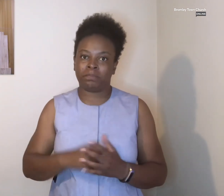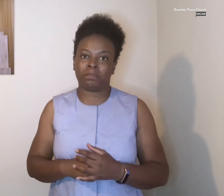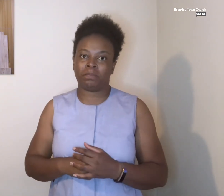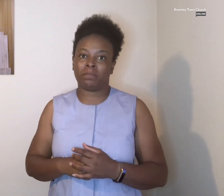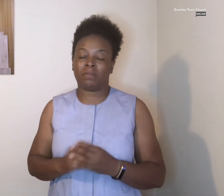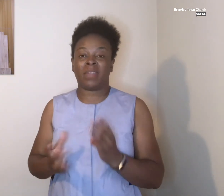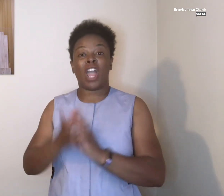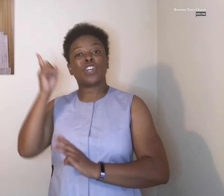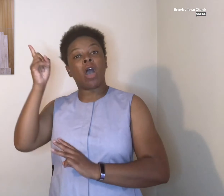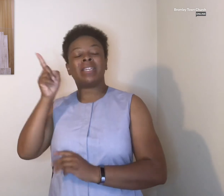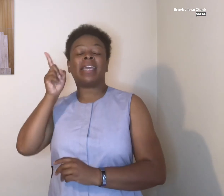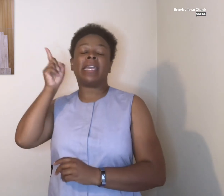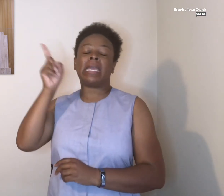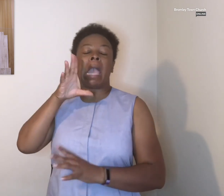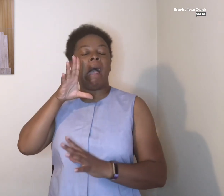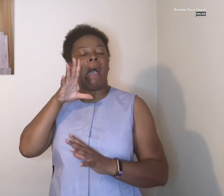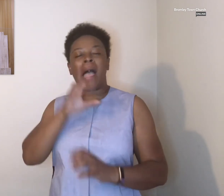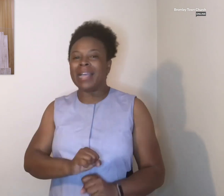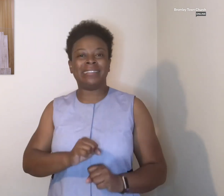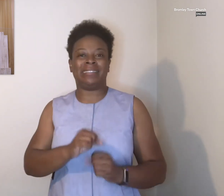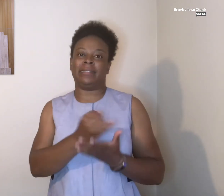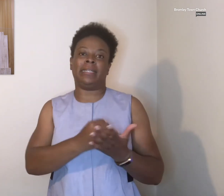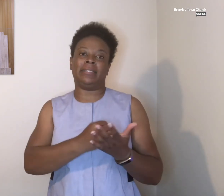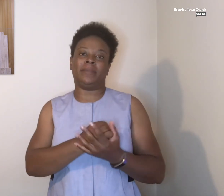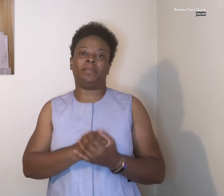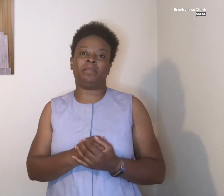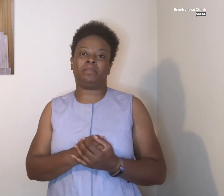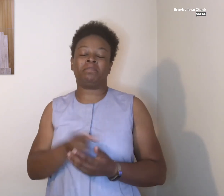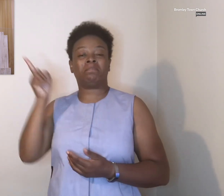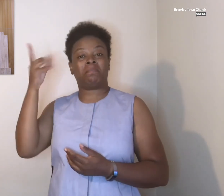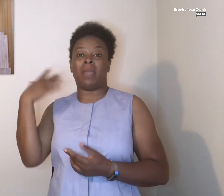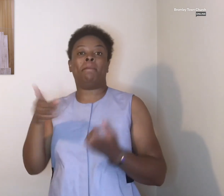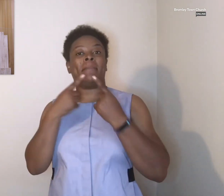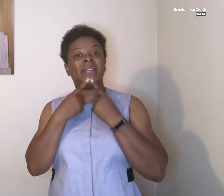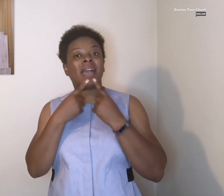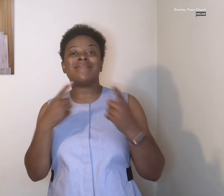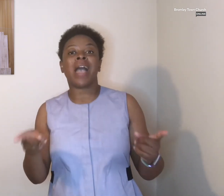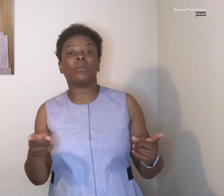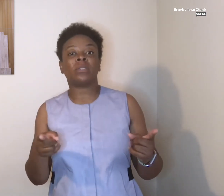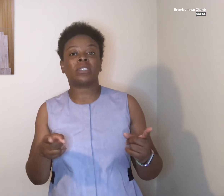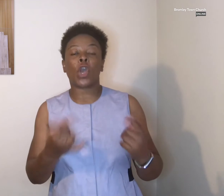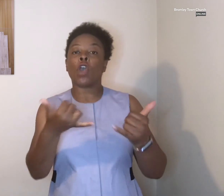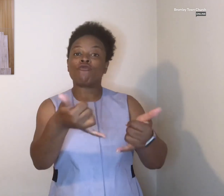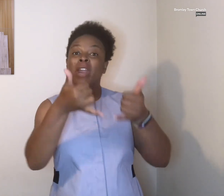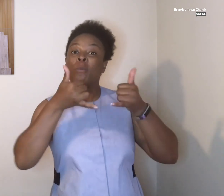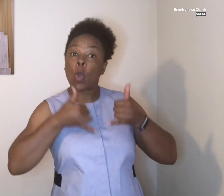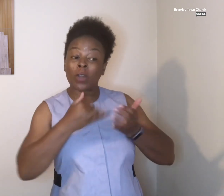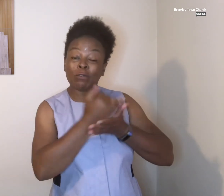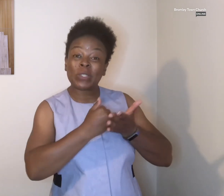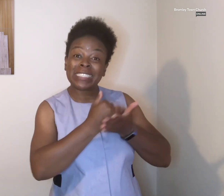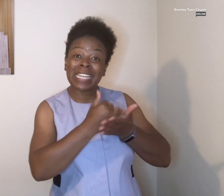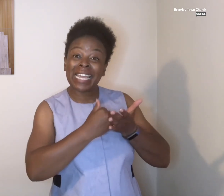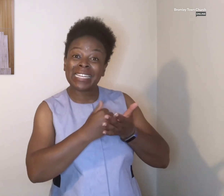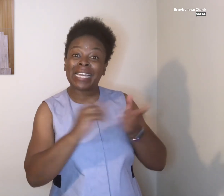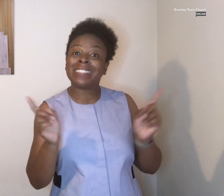sin. And he has announced that the wage, if you like, the due, the right reward for each and any